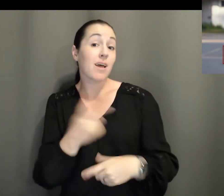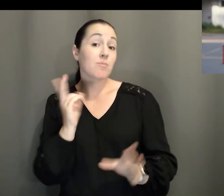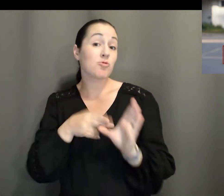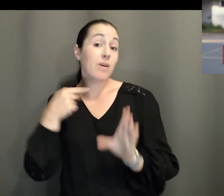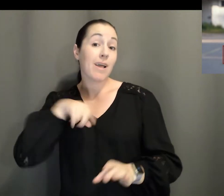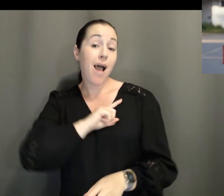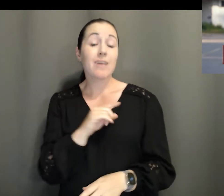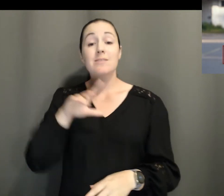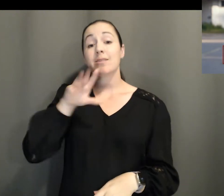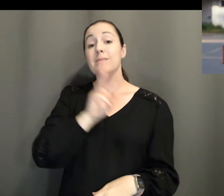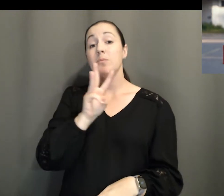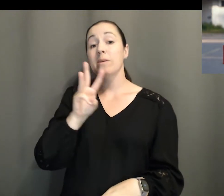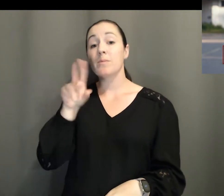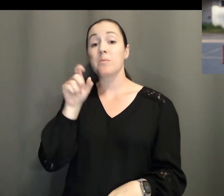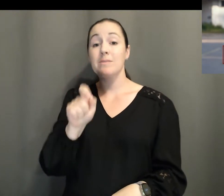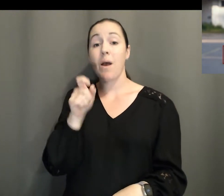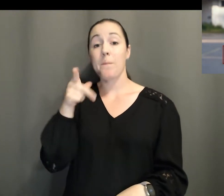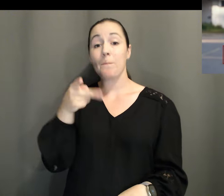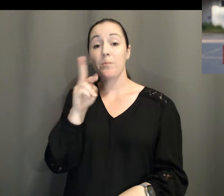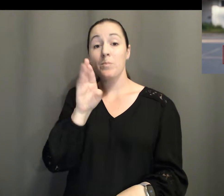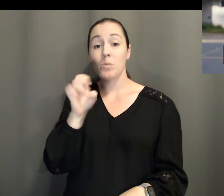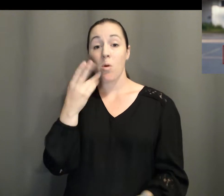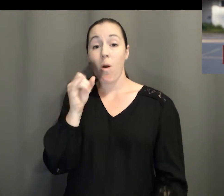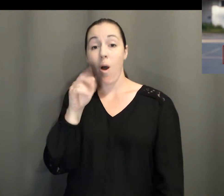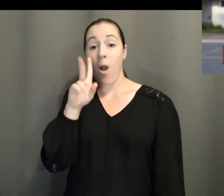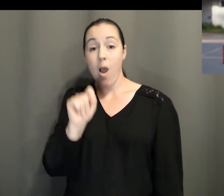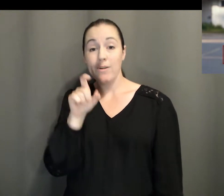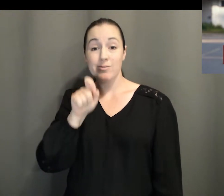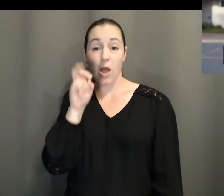loved. And if this is your first time joining us, head over to